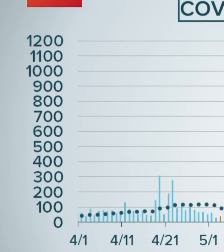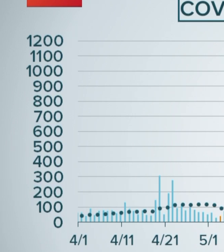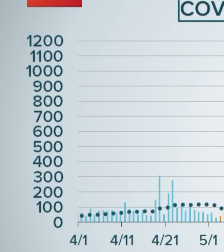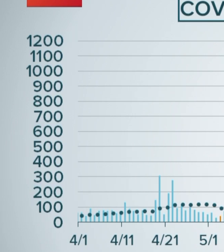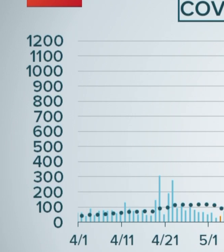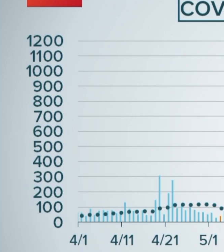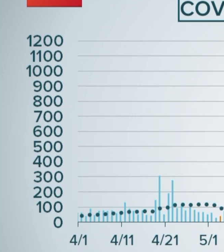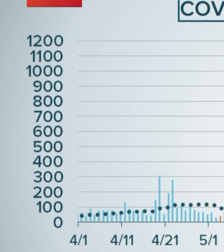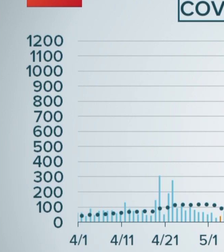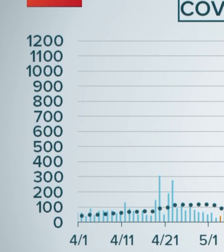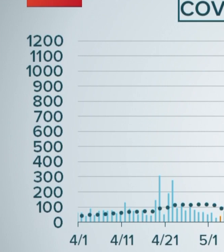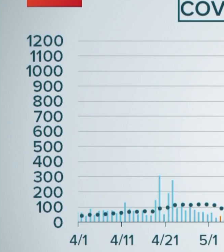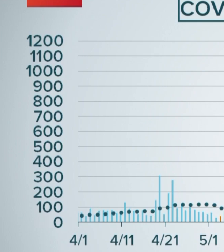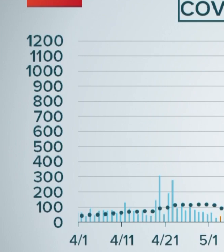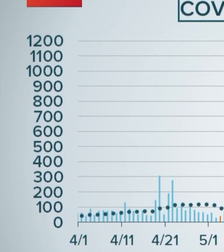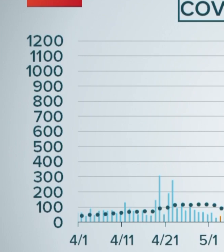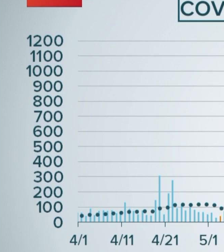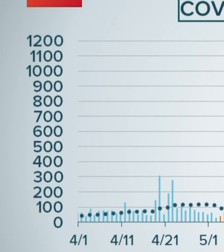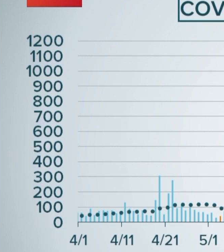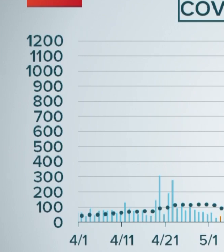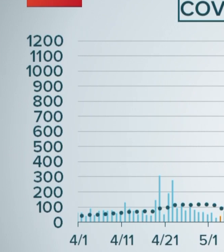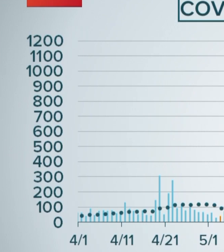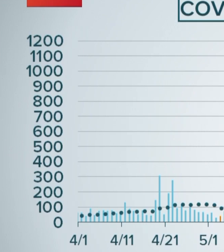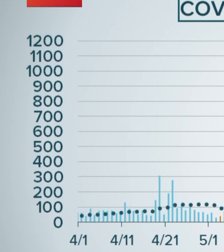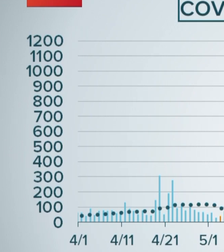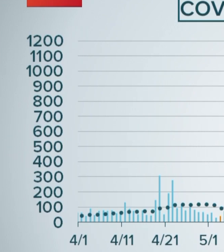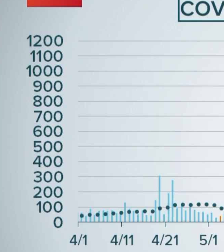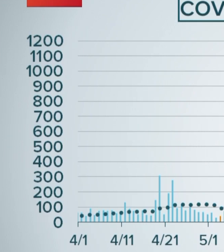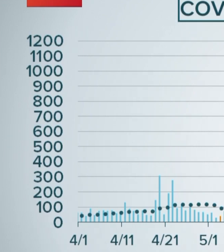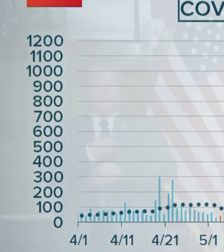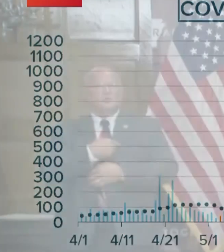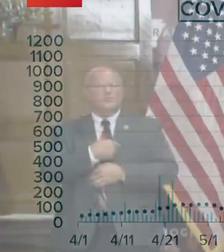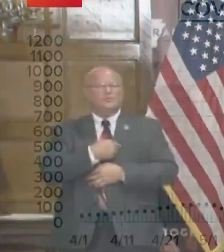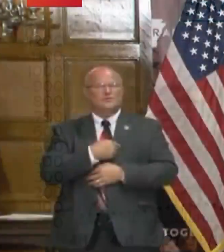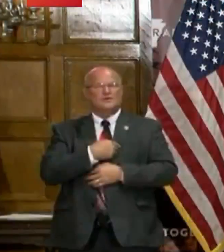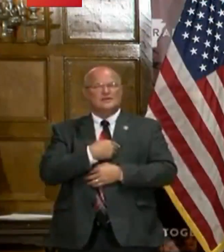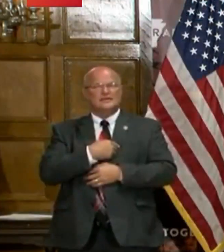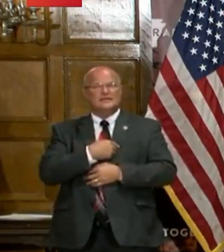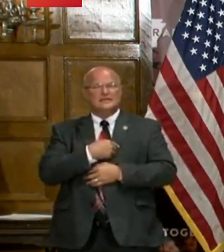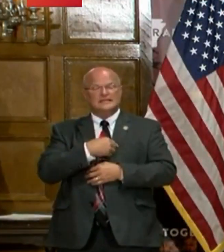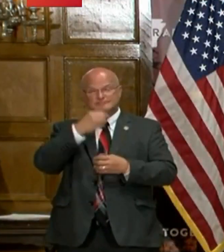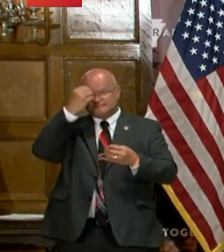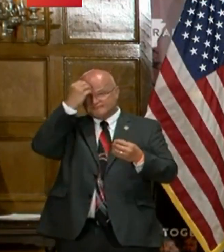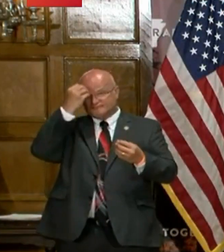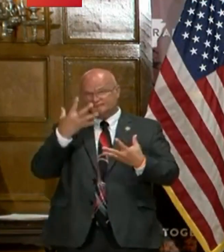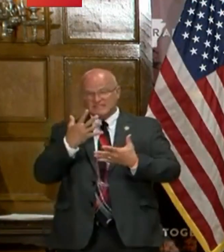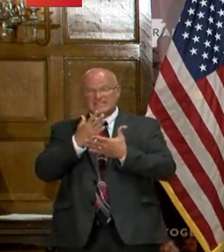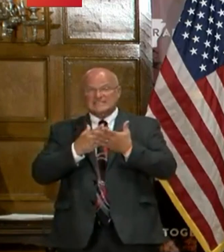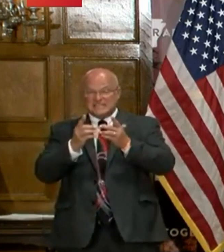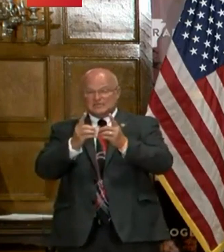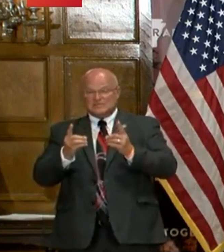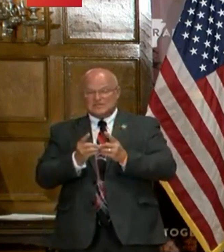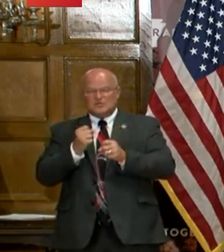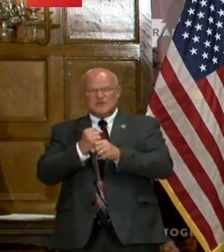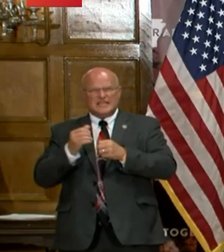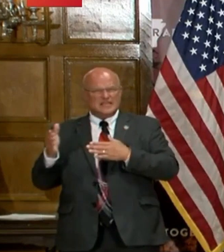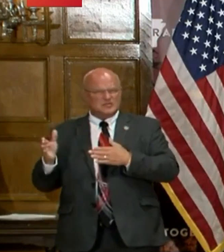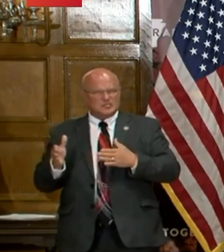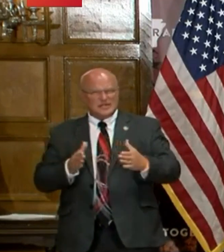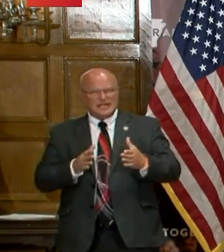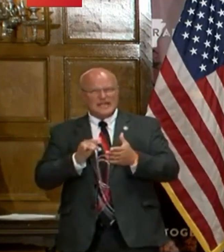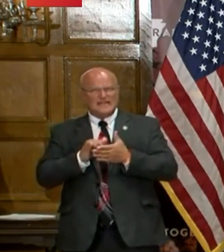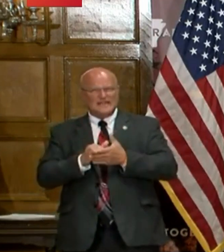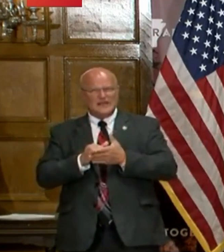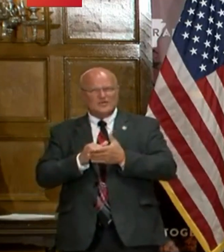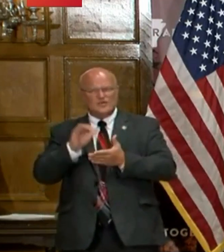and have school on-site. So we had been made aware that some districts were making plans that